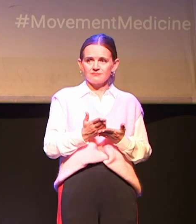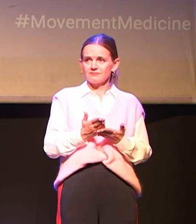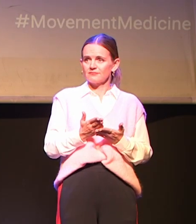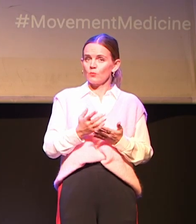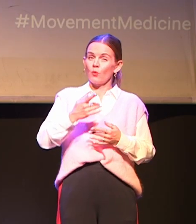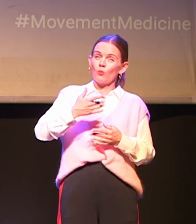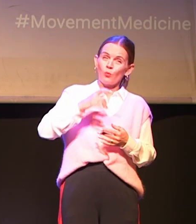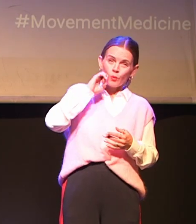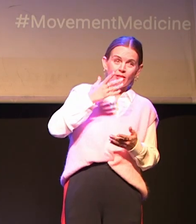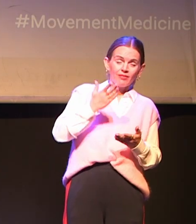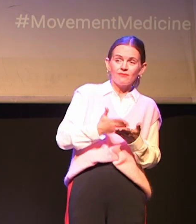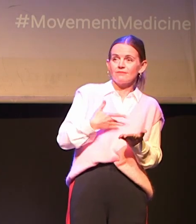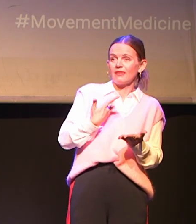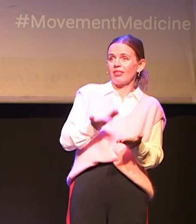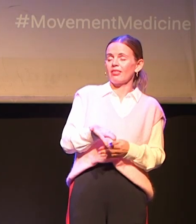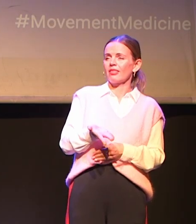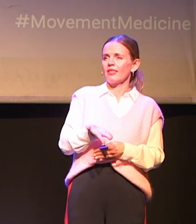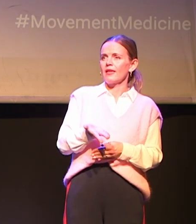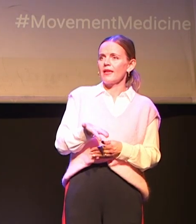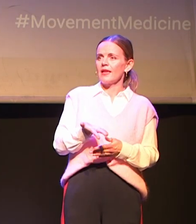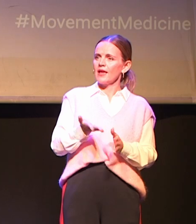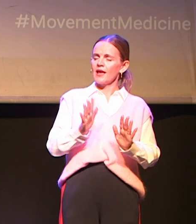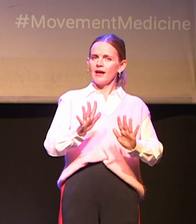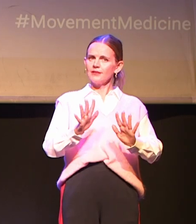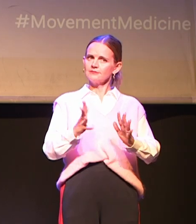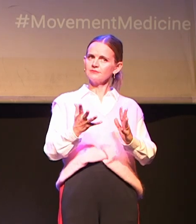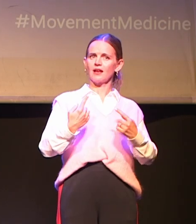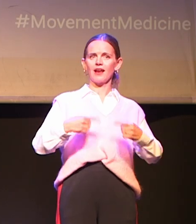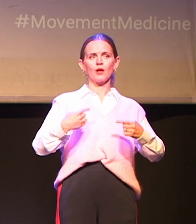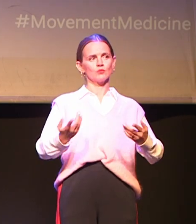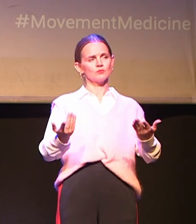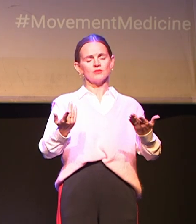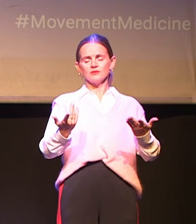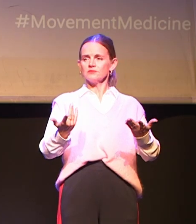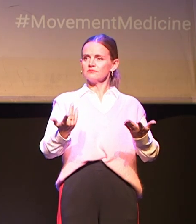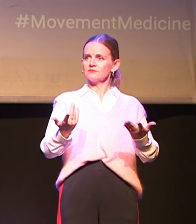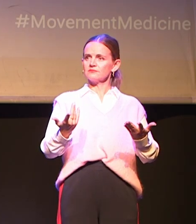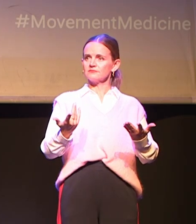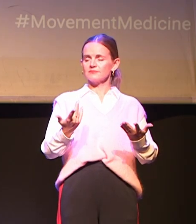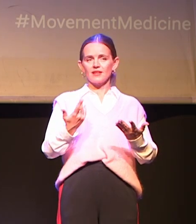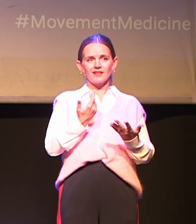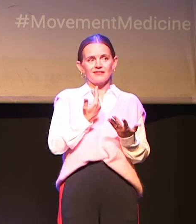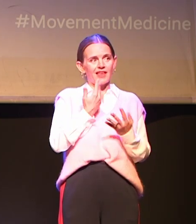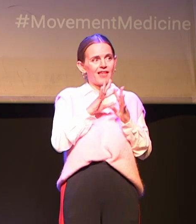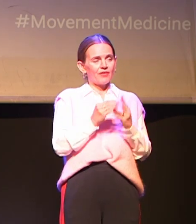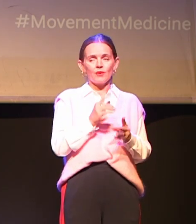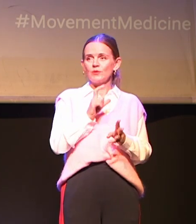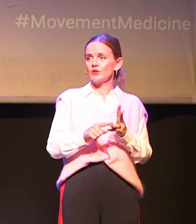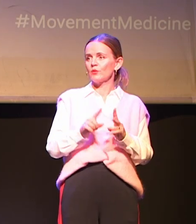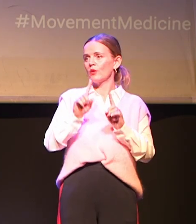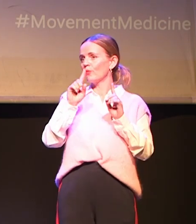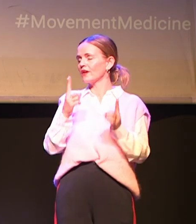what we will feel, and make room for it in what we do. I don't think there's another way. We